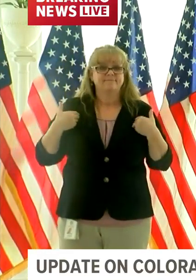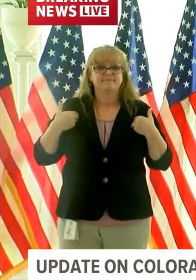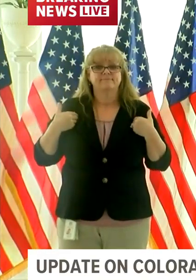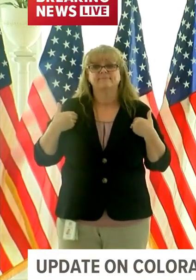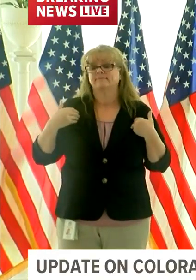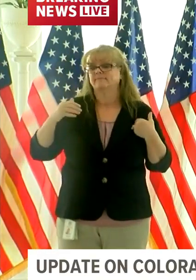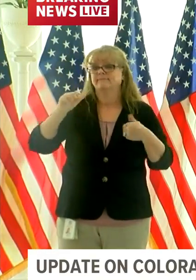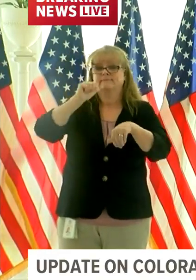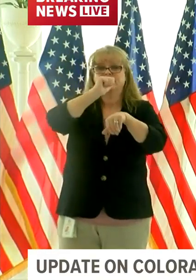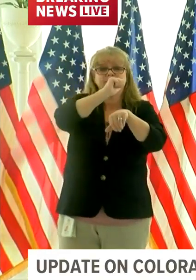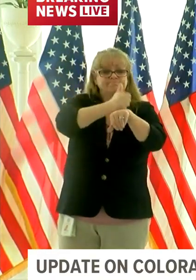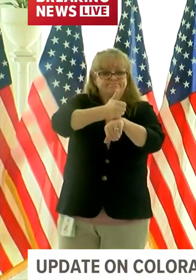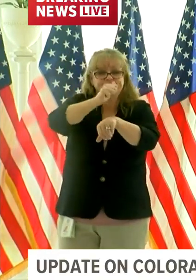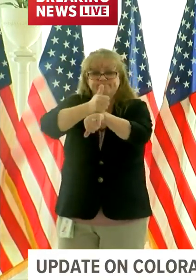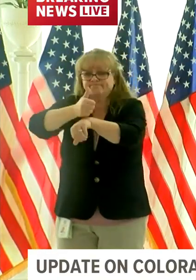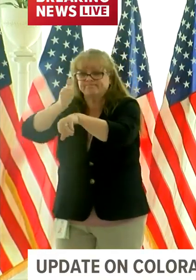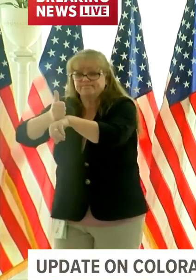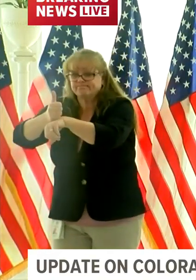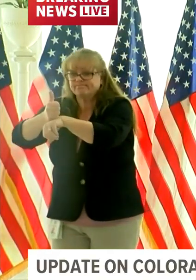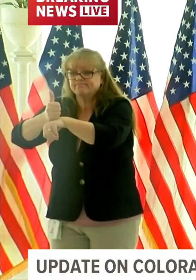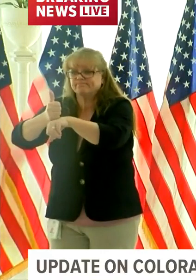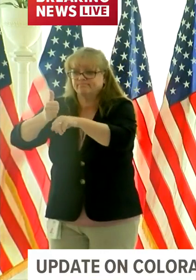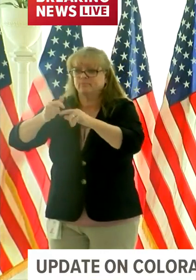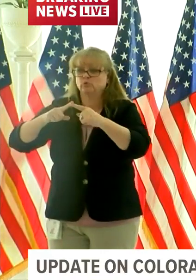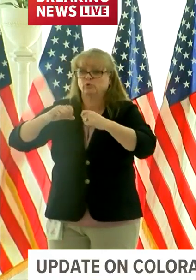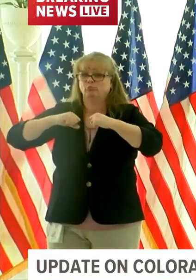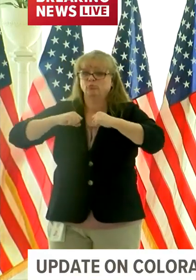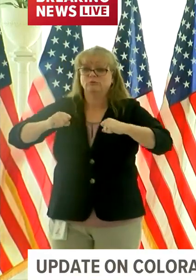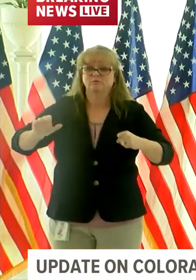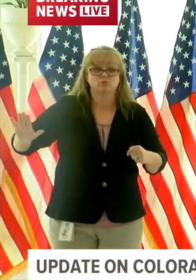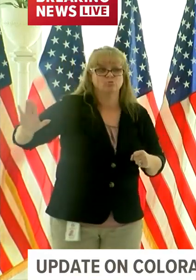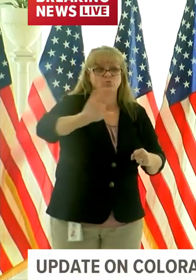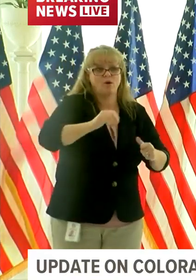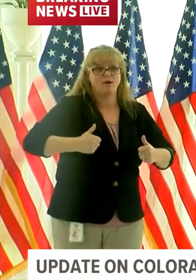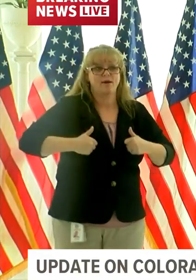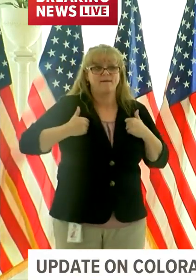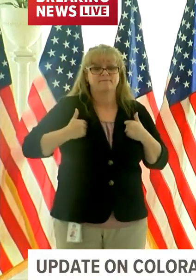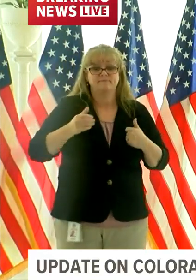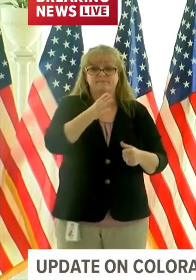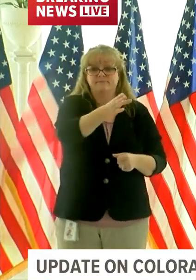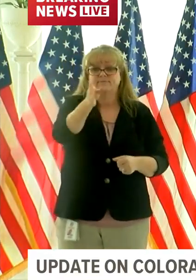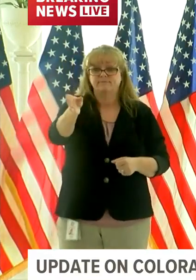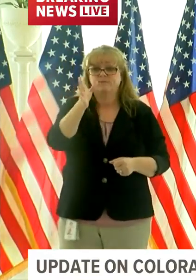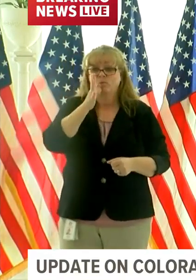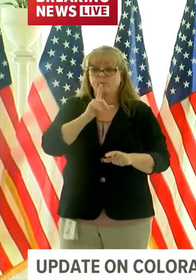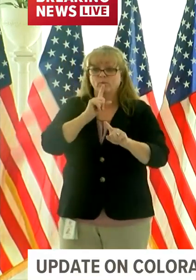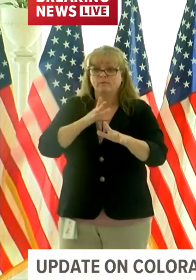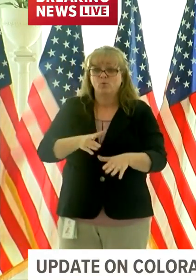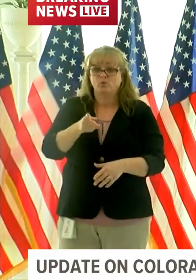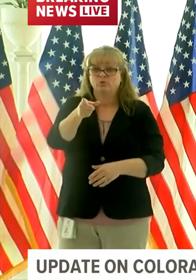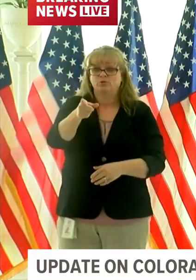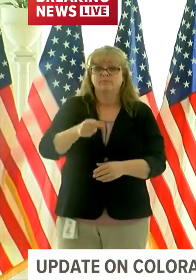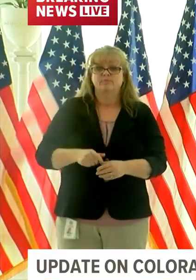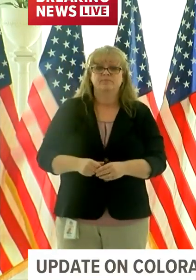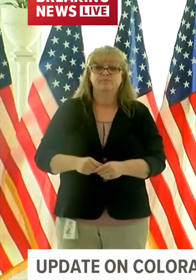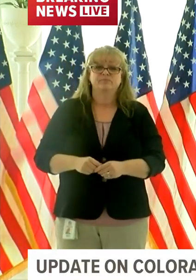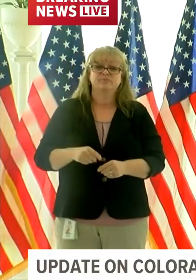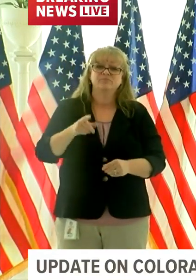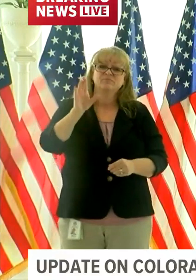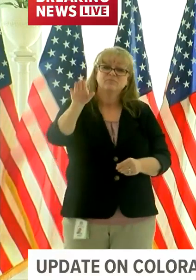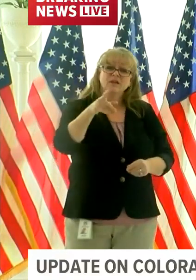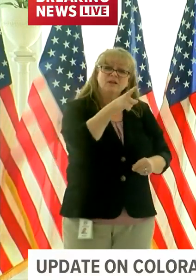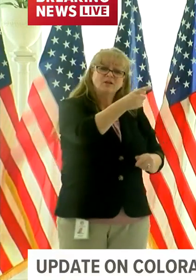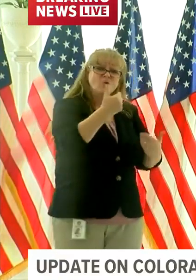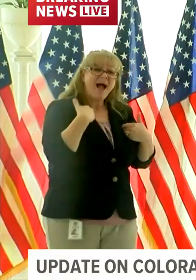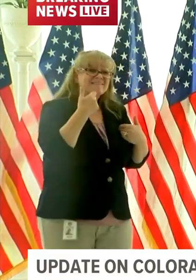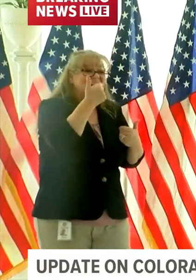Coloradans. Any possible plans on a gradual reopen plan? Any specific detail about how things